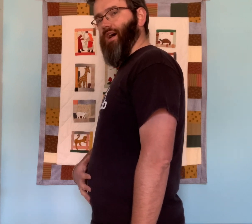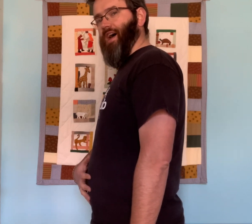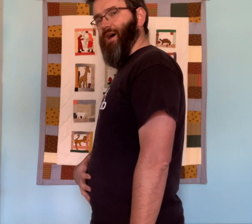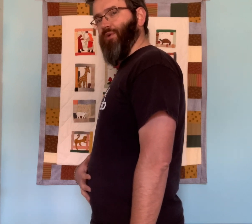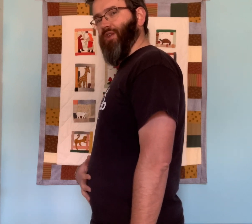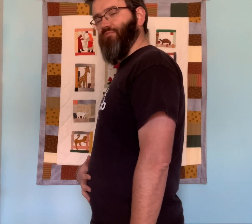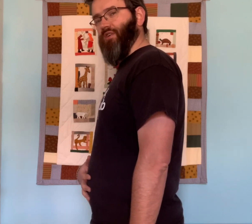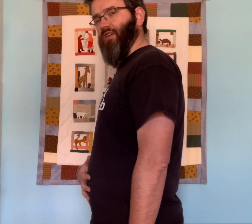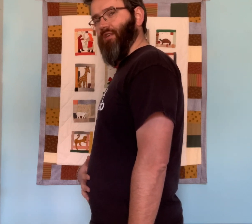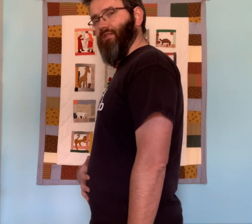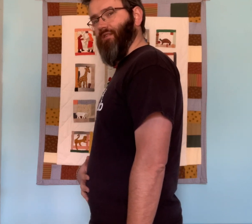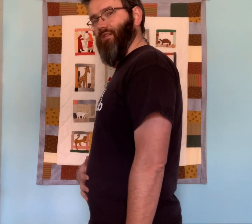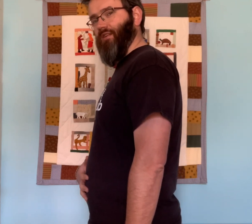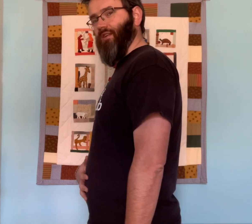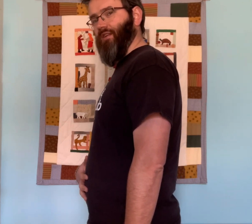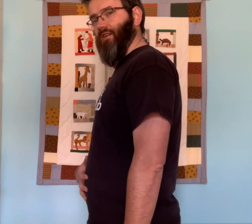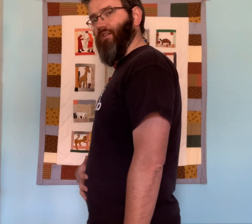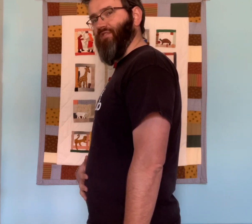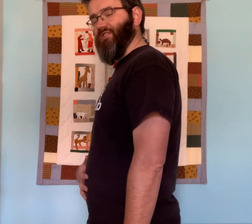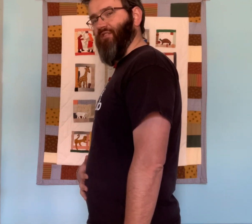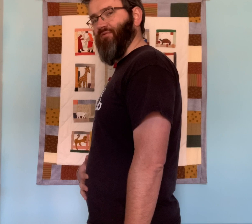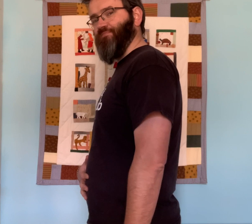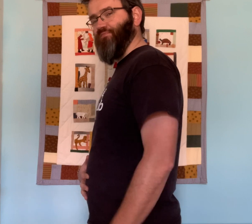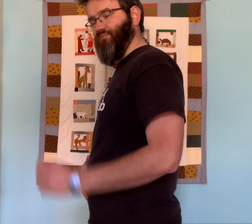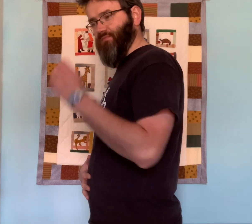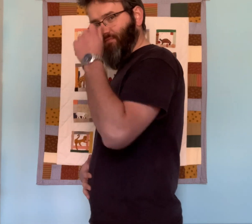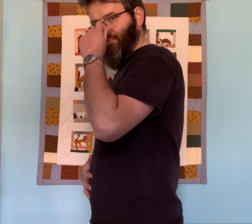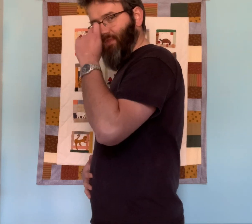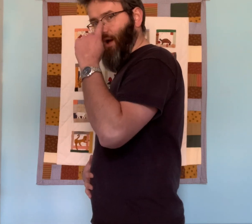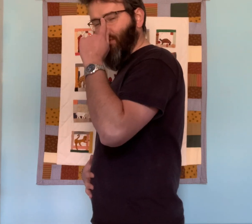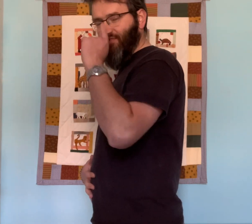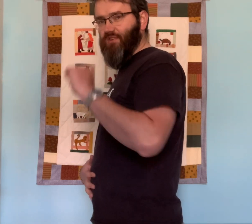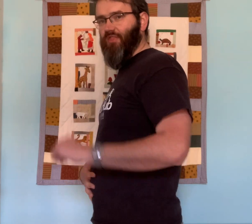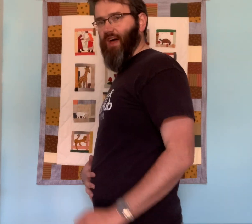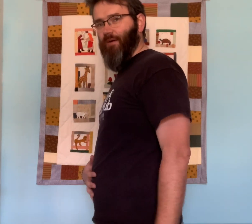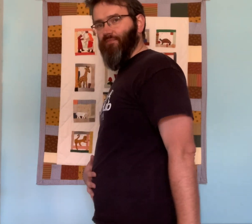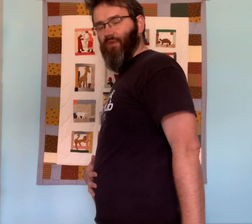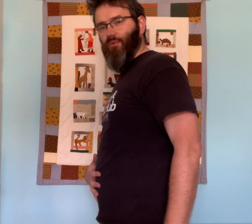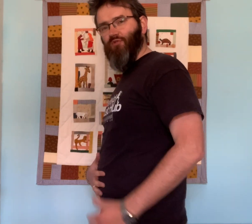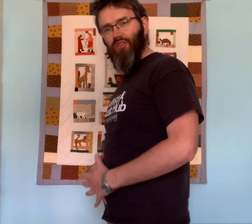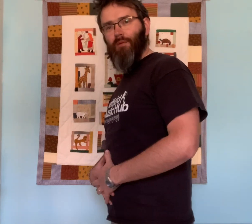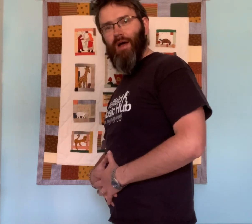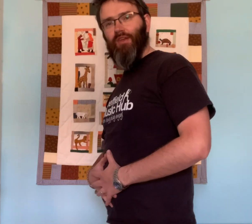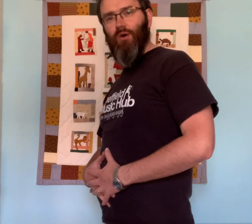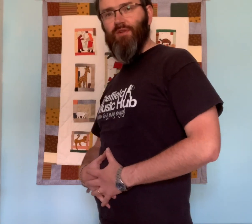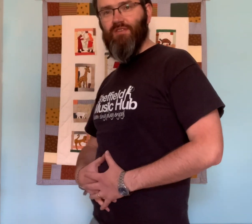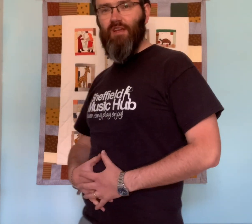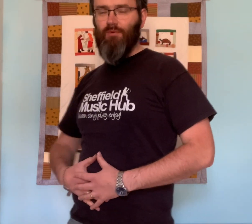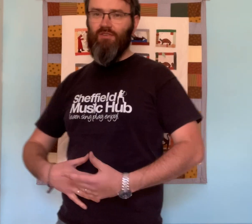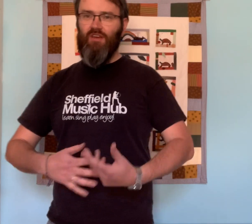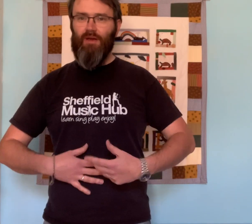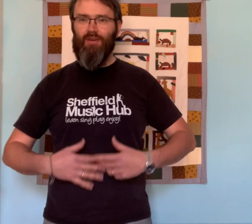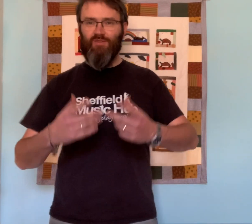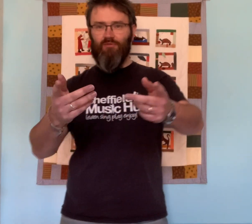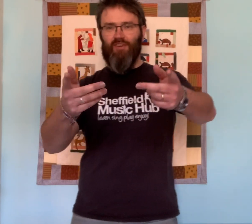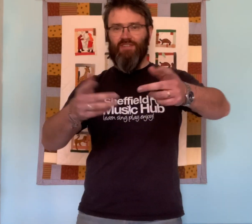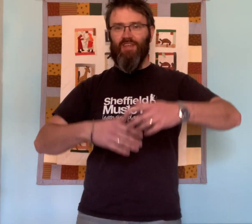And we're going to breathe in. Lovely stuff. Now, once you've done that, we've got that pattern. I want you to see, I'm going to turn back round so I'm facing the camera